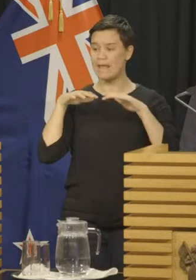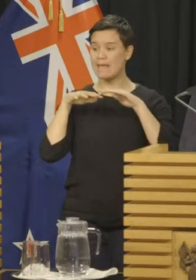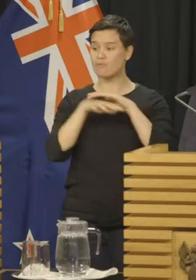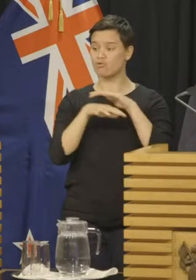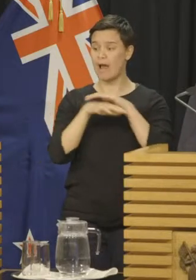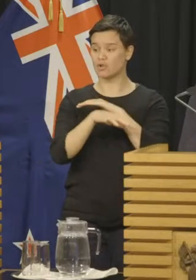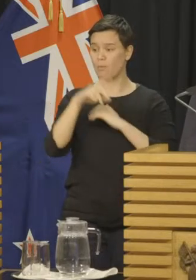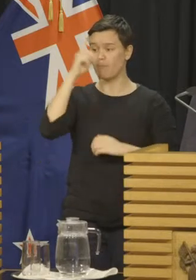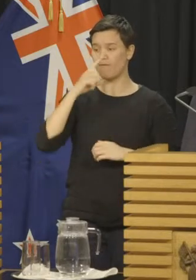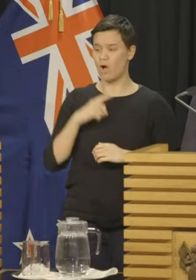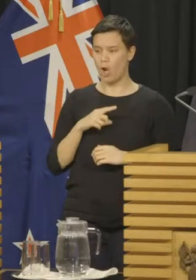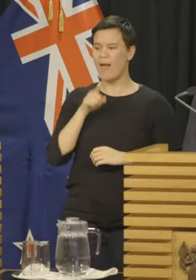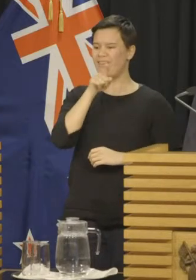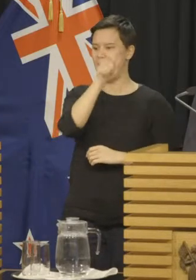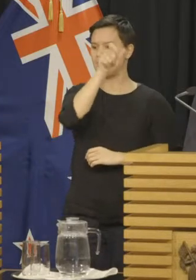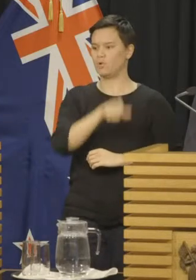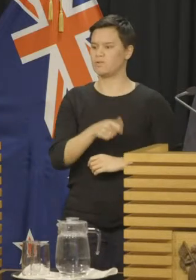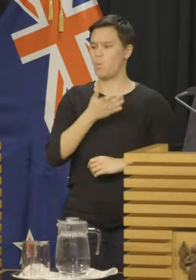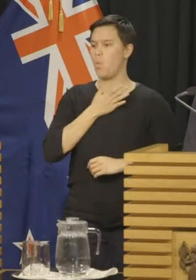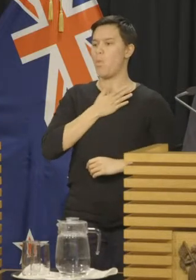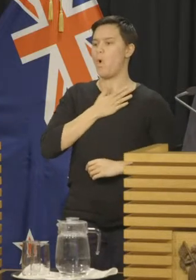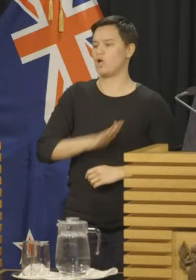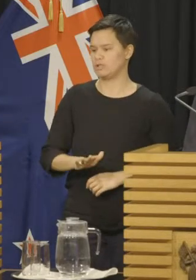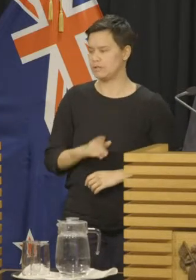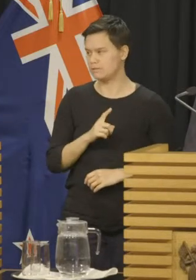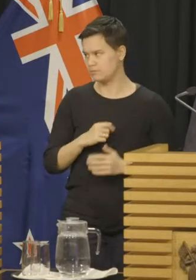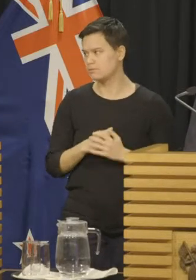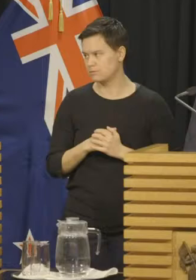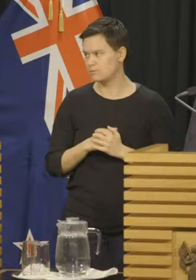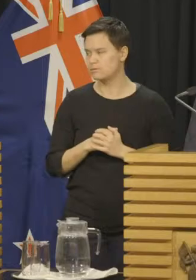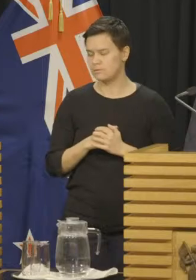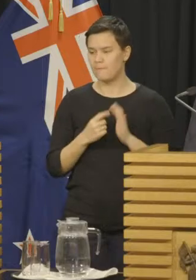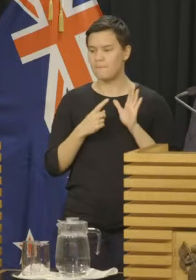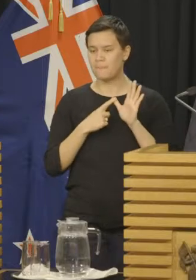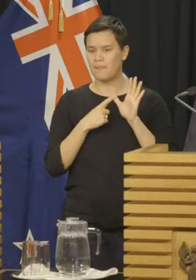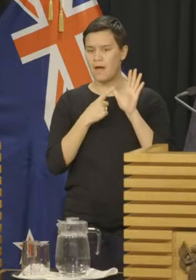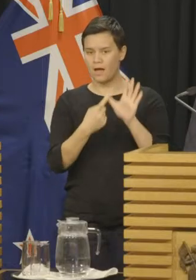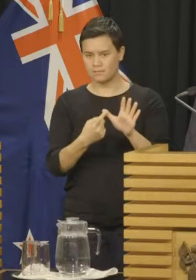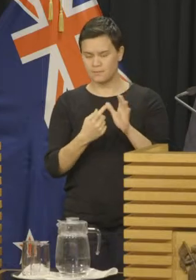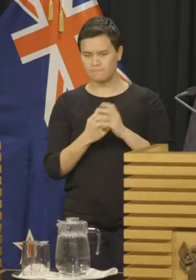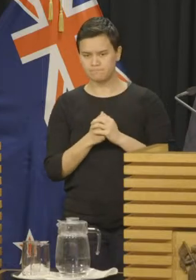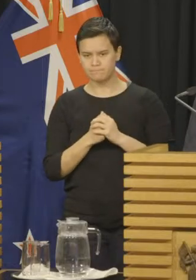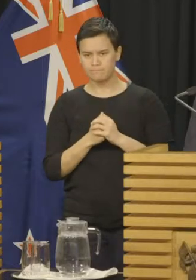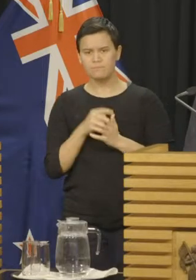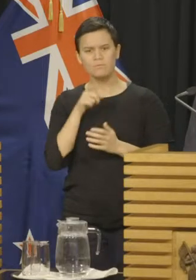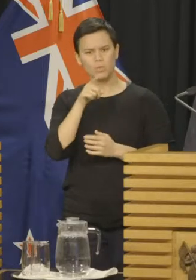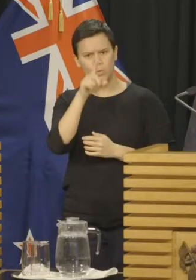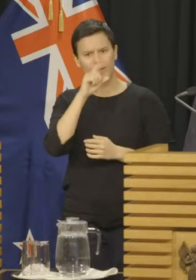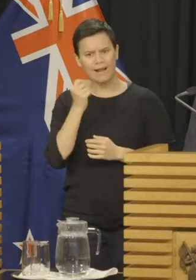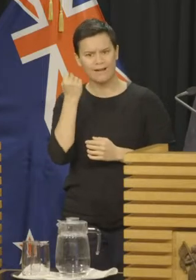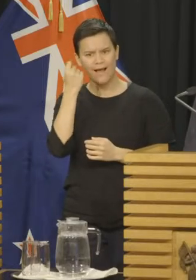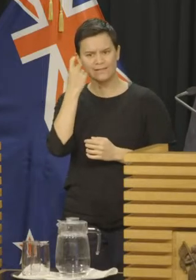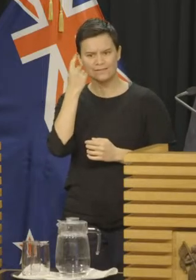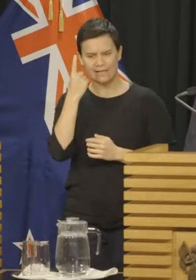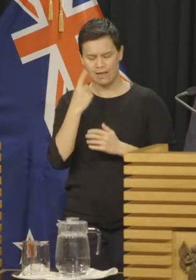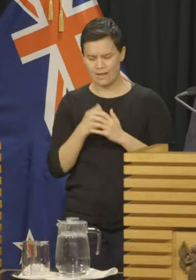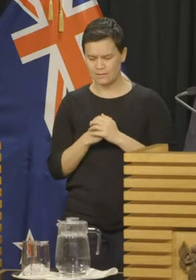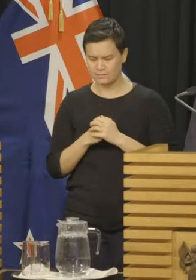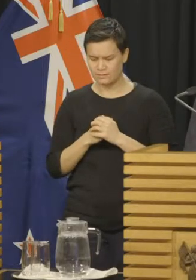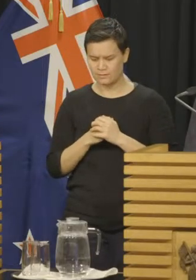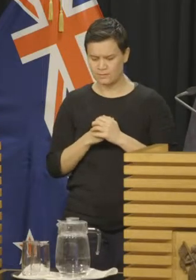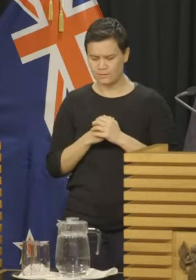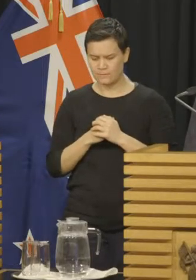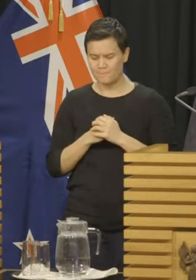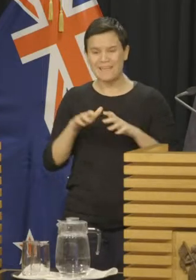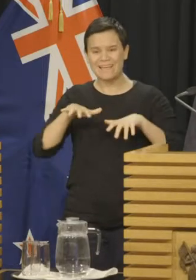that the Minister of Immigration has a role in a decision like this. You can understand why it is so important that